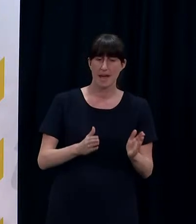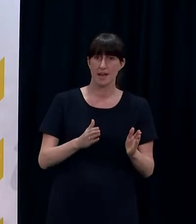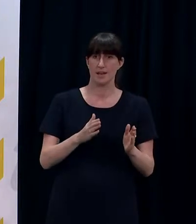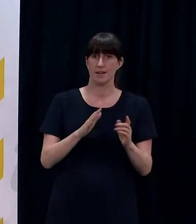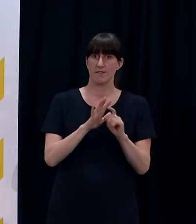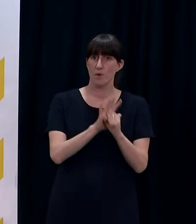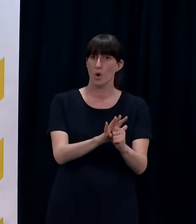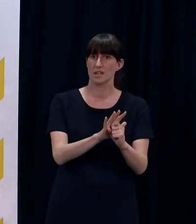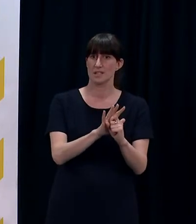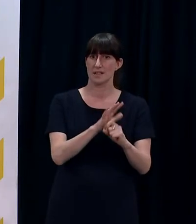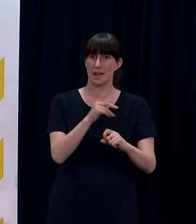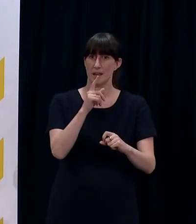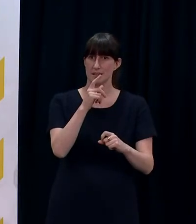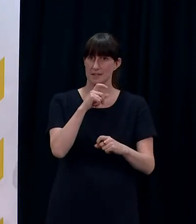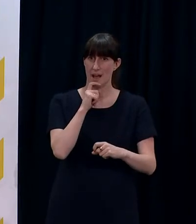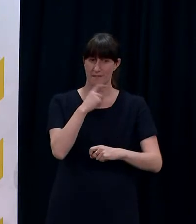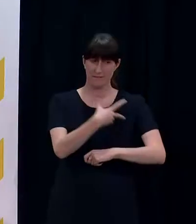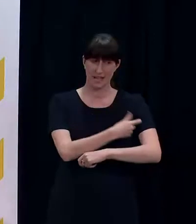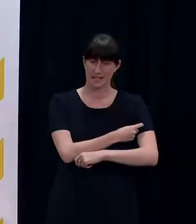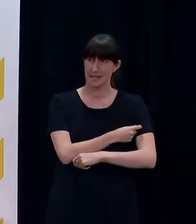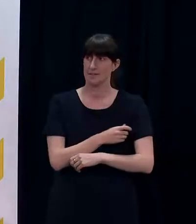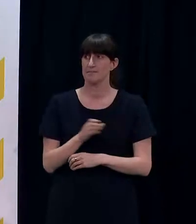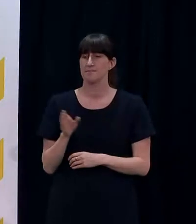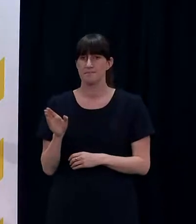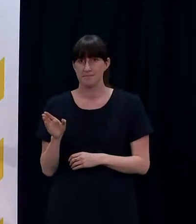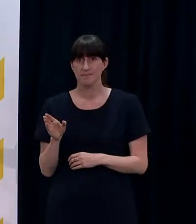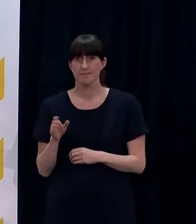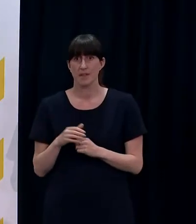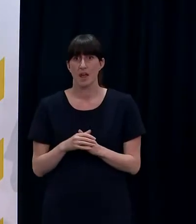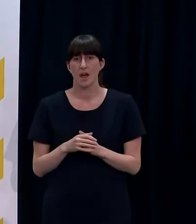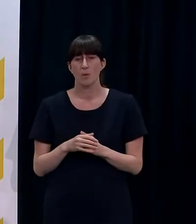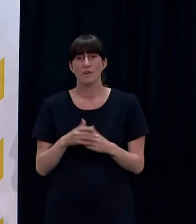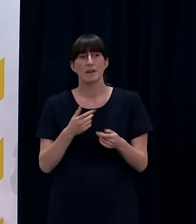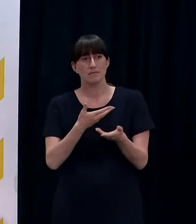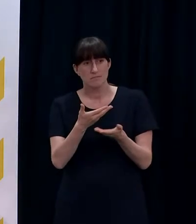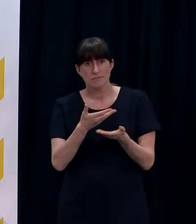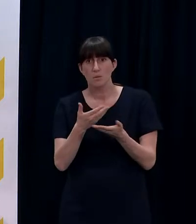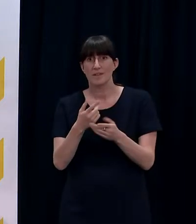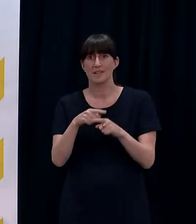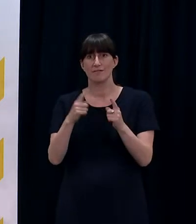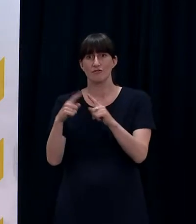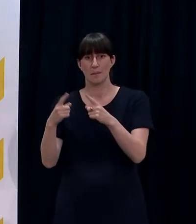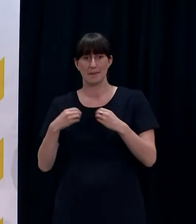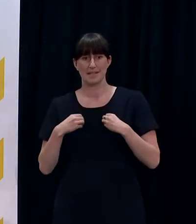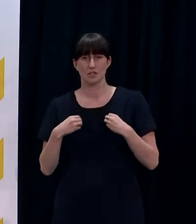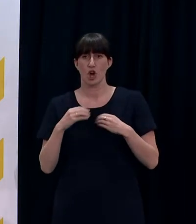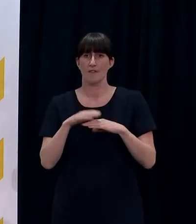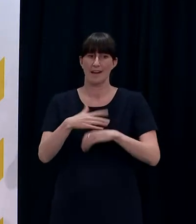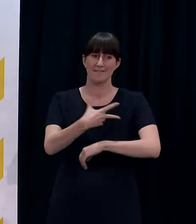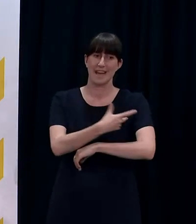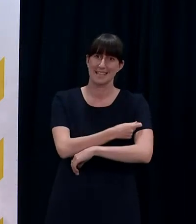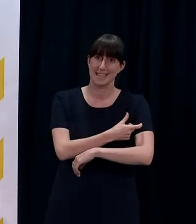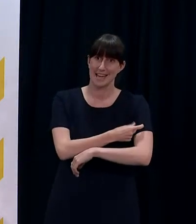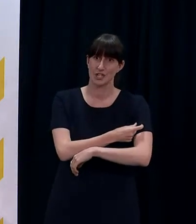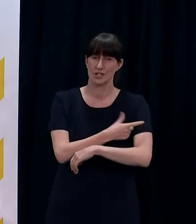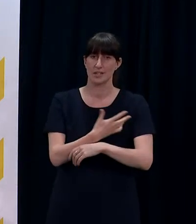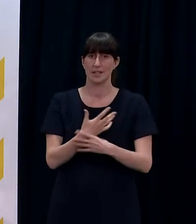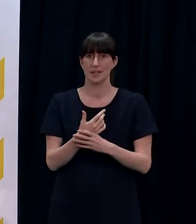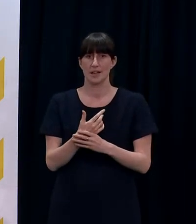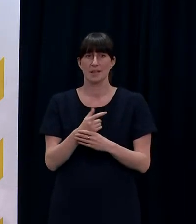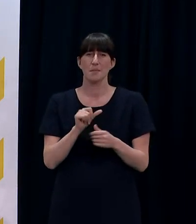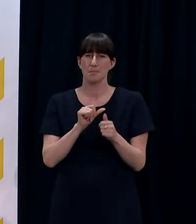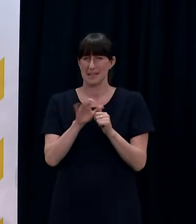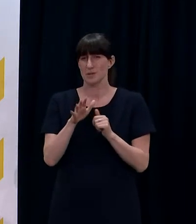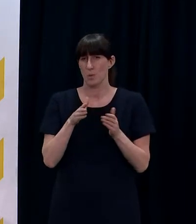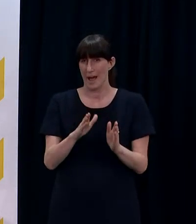how they can ensure that the workers who work for them are vaccinated. The first and best way to do that is to have a conversation